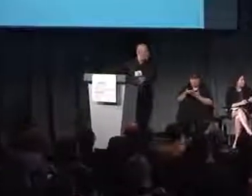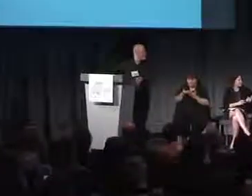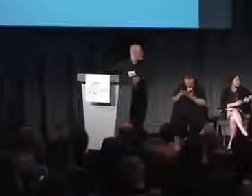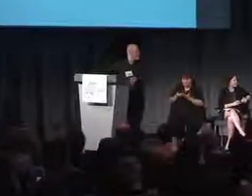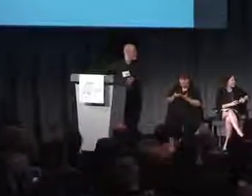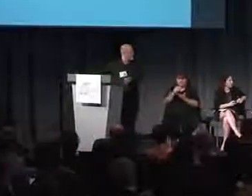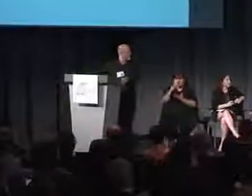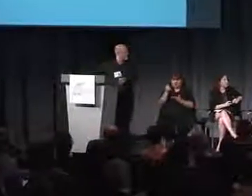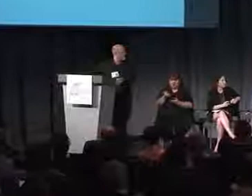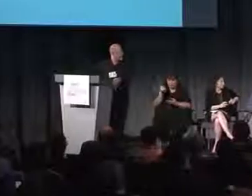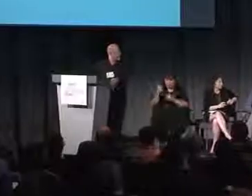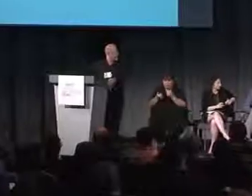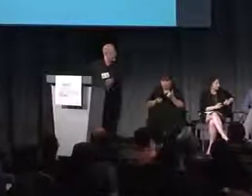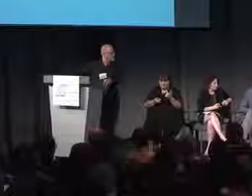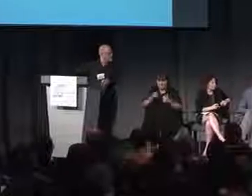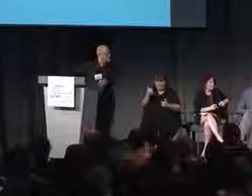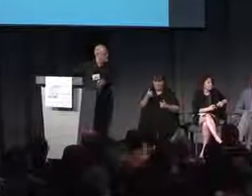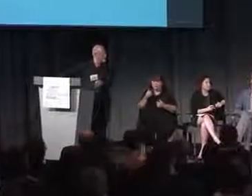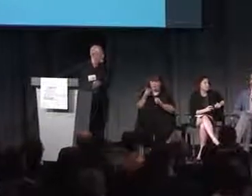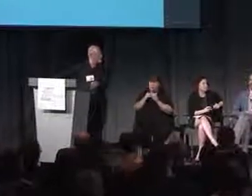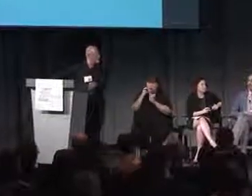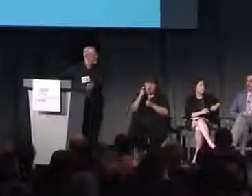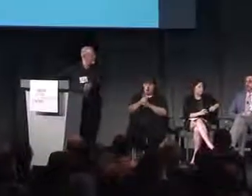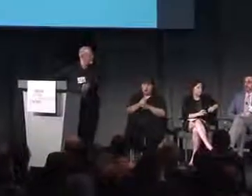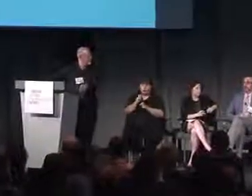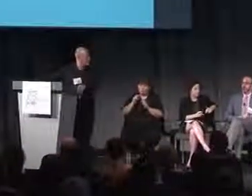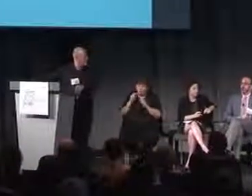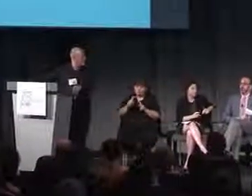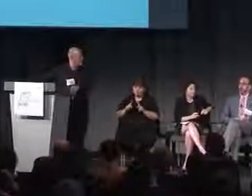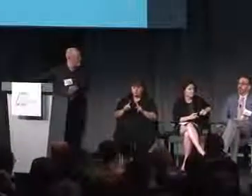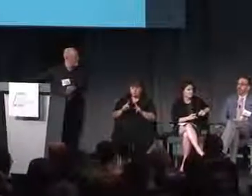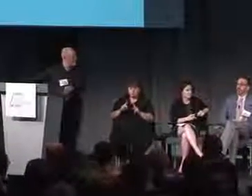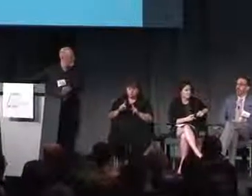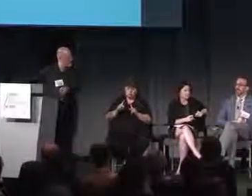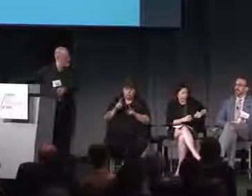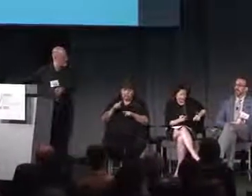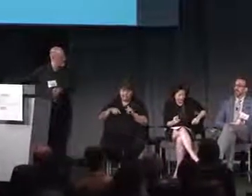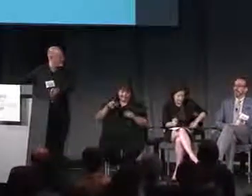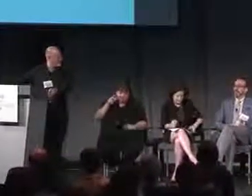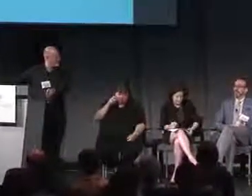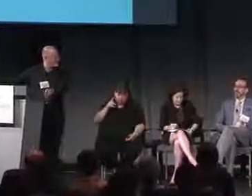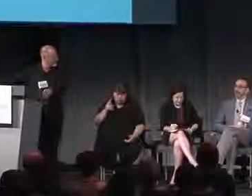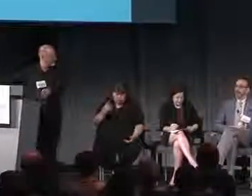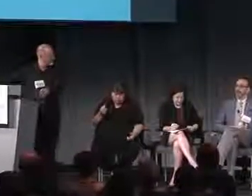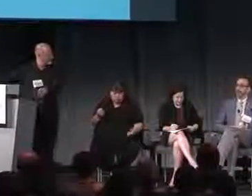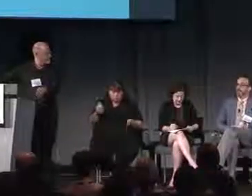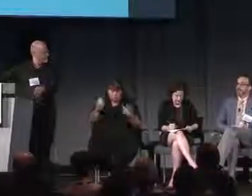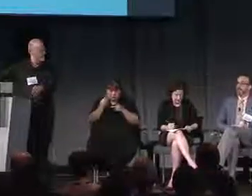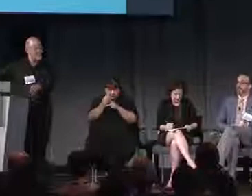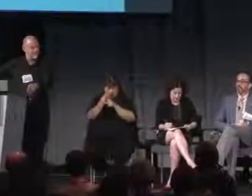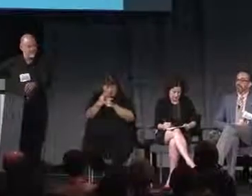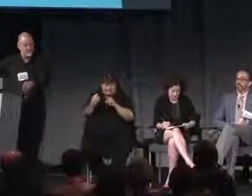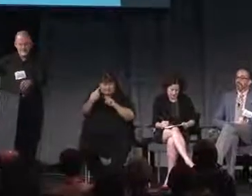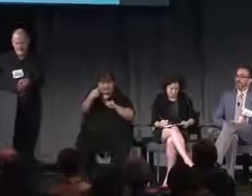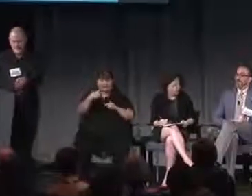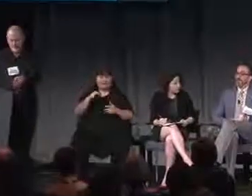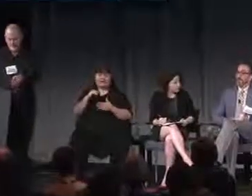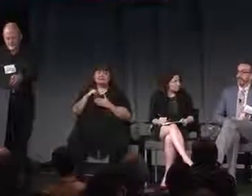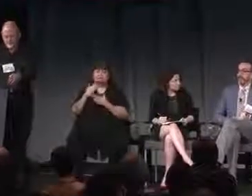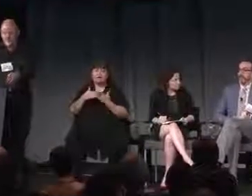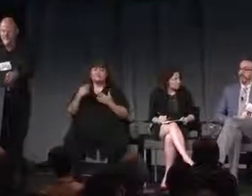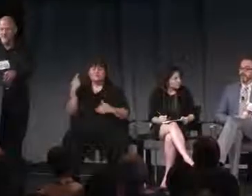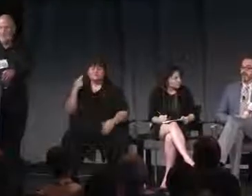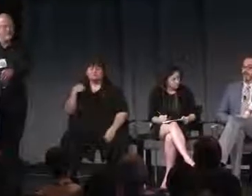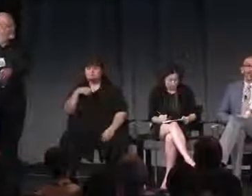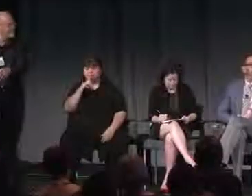you get rid of those, it's harder for someone with hearing impairment to deal with the signal that they're getting. And that's partly why, I mean,